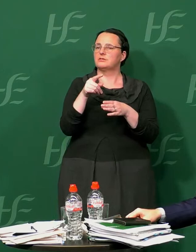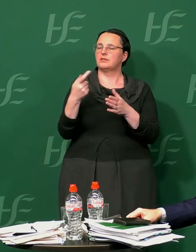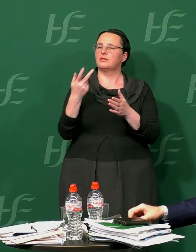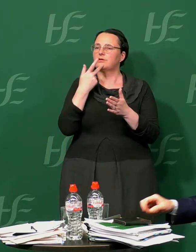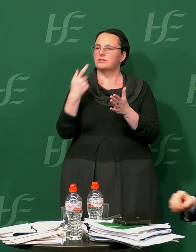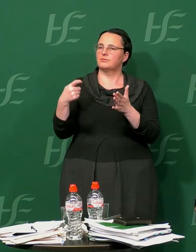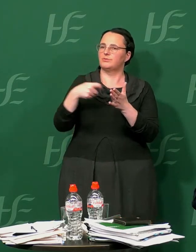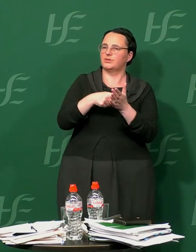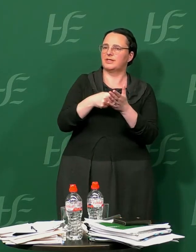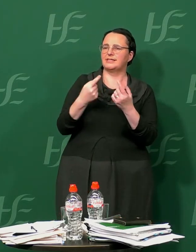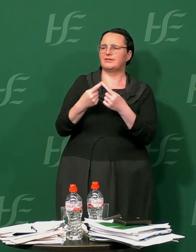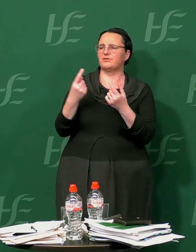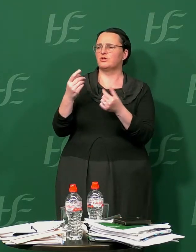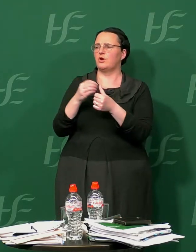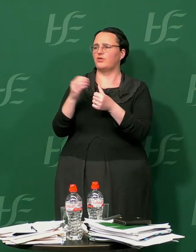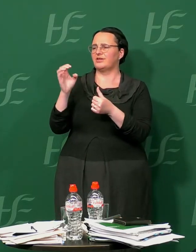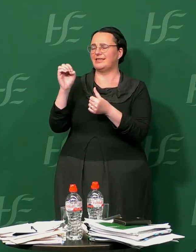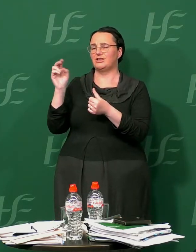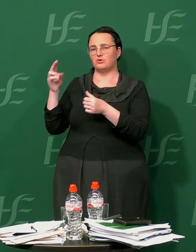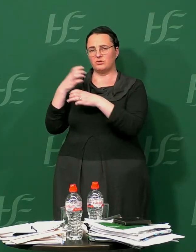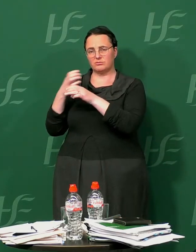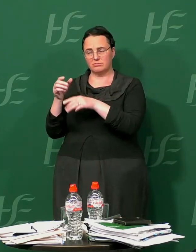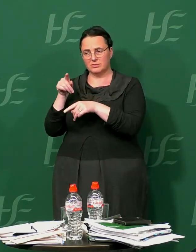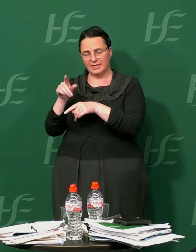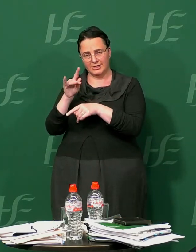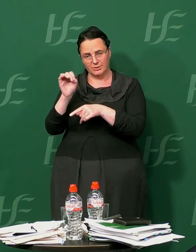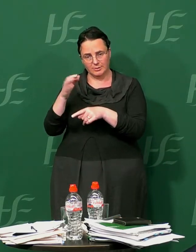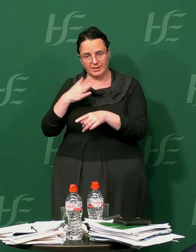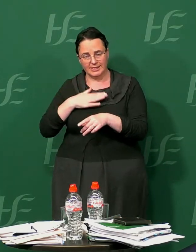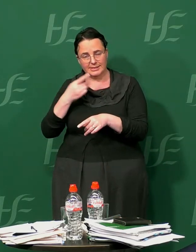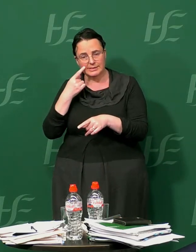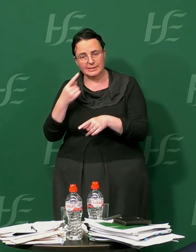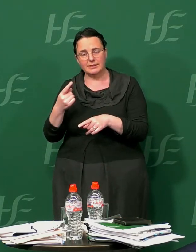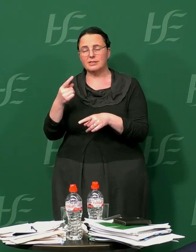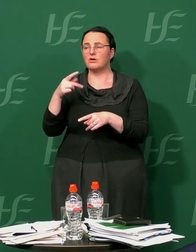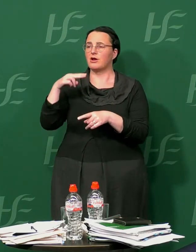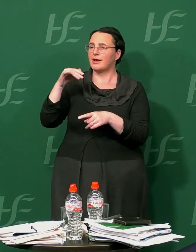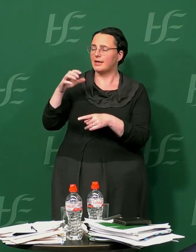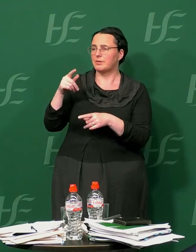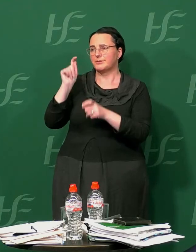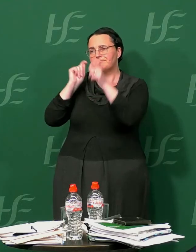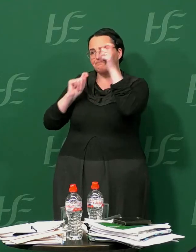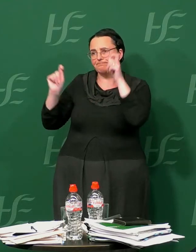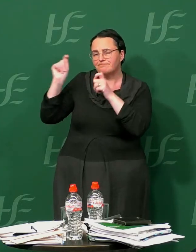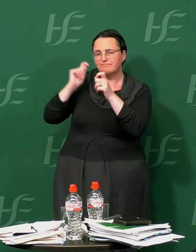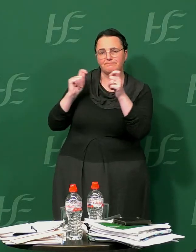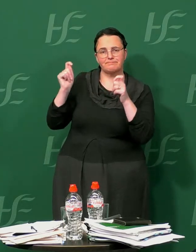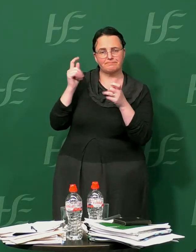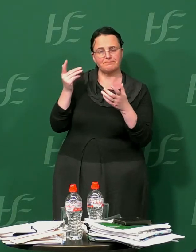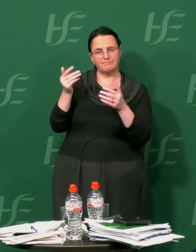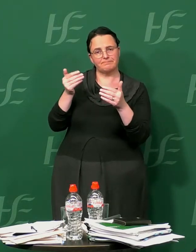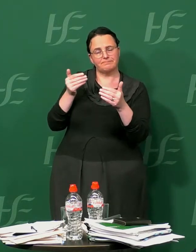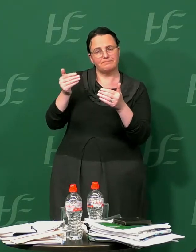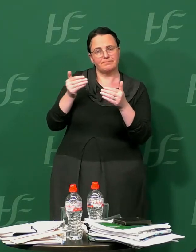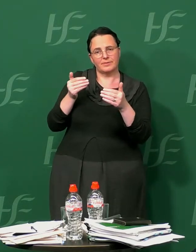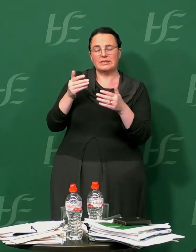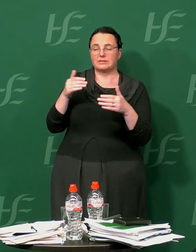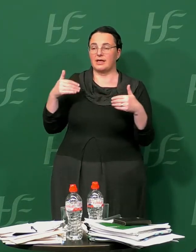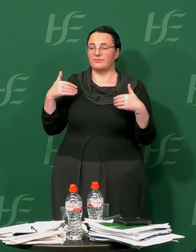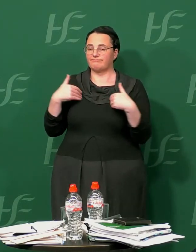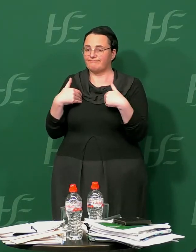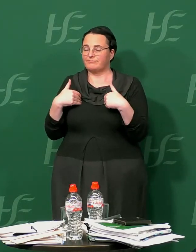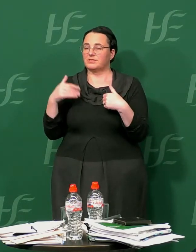in other EU countries. Is that something the HSE would like to see and NIAC make a consideration on? Because obviously there is the concern with Omicron